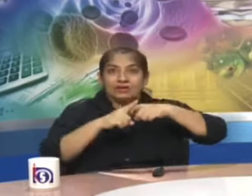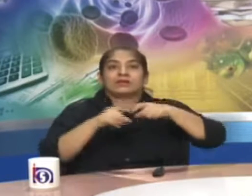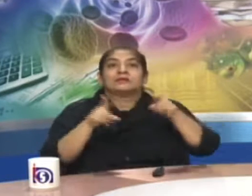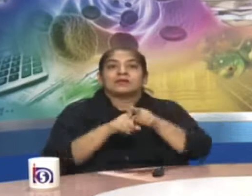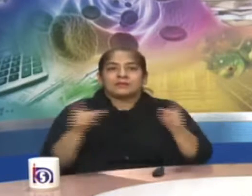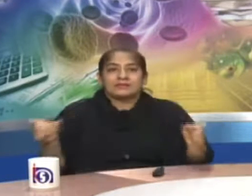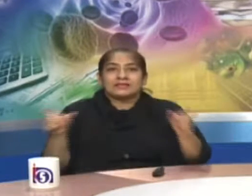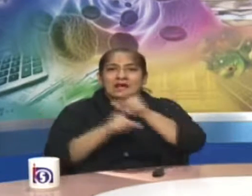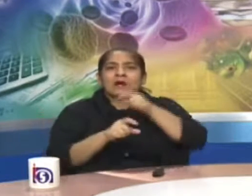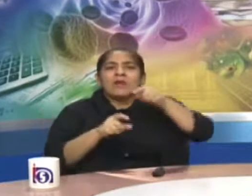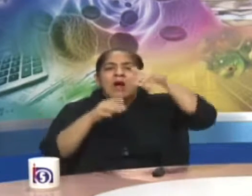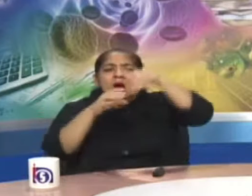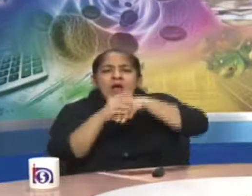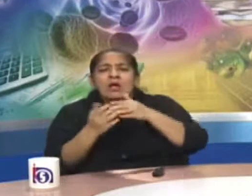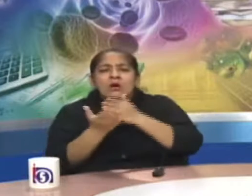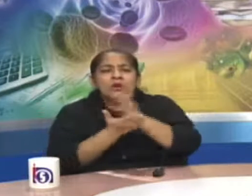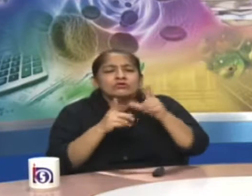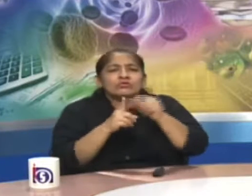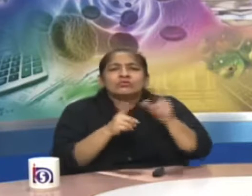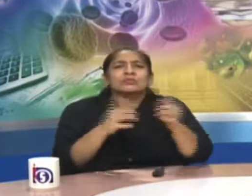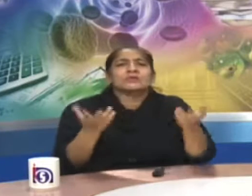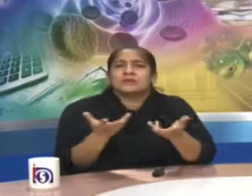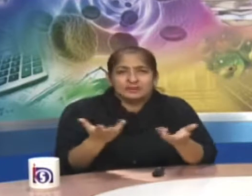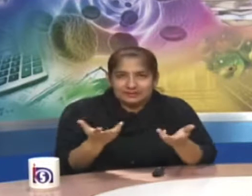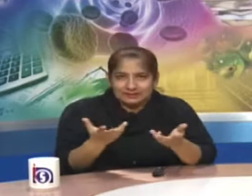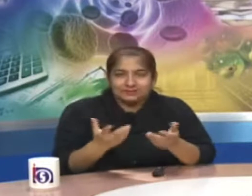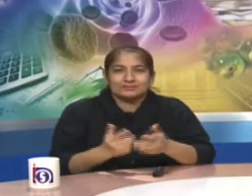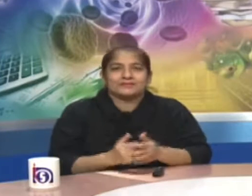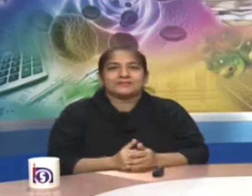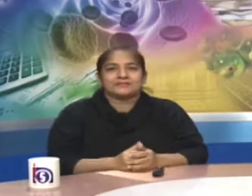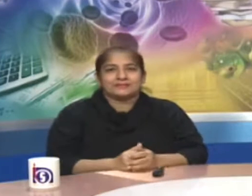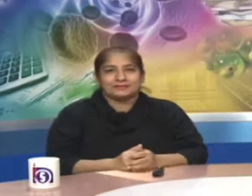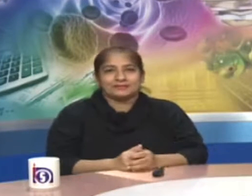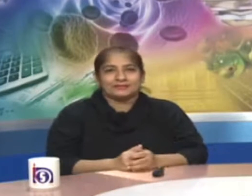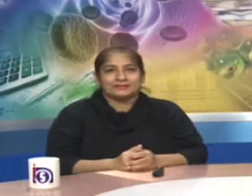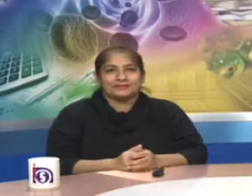is, you have to explain the functions of stock exchange.